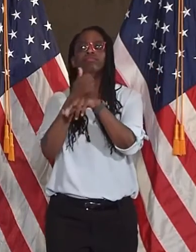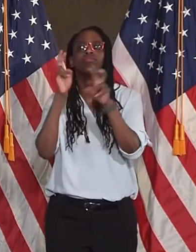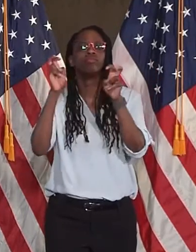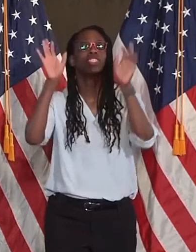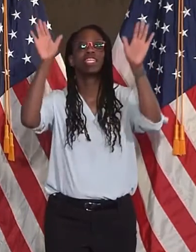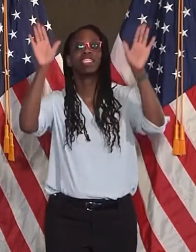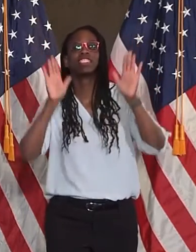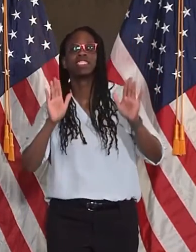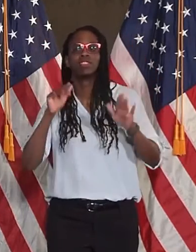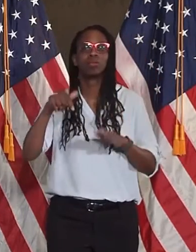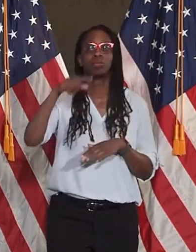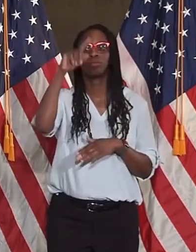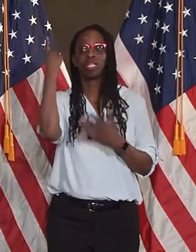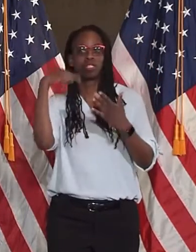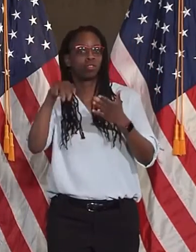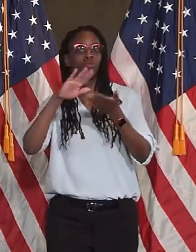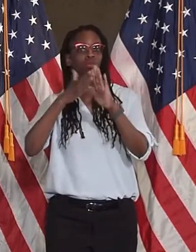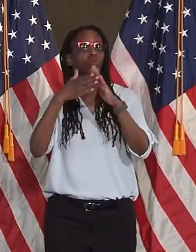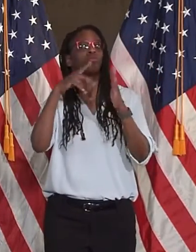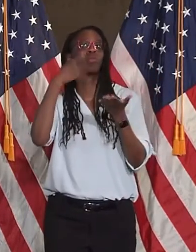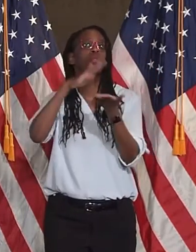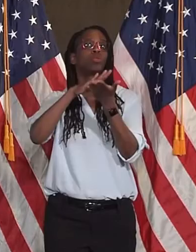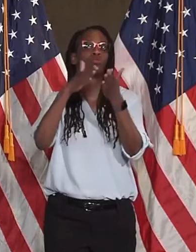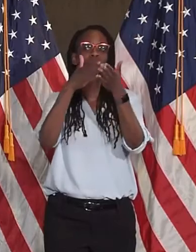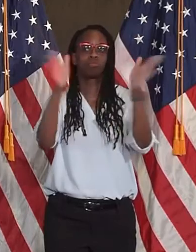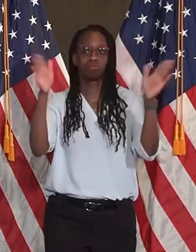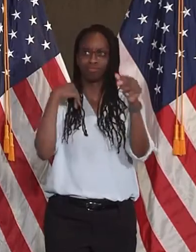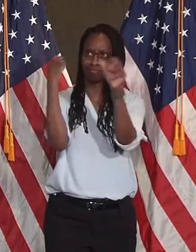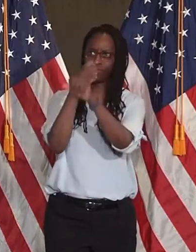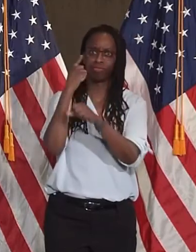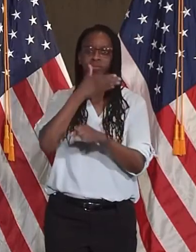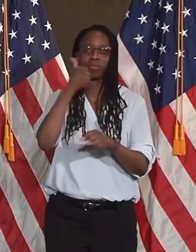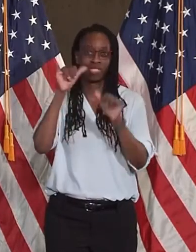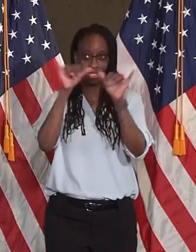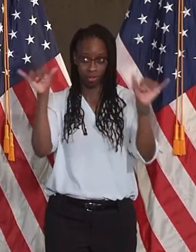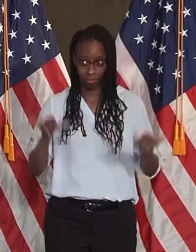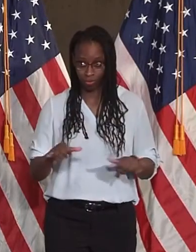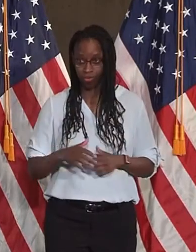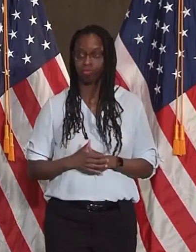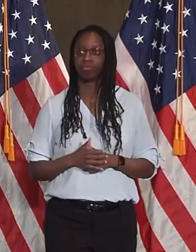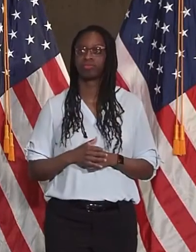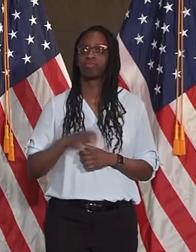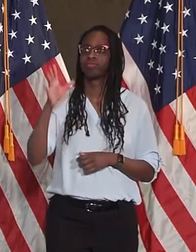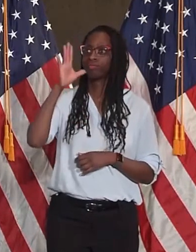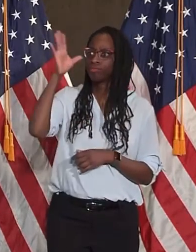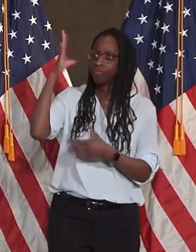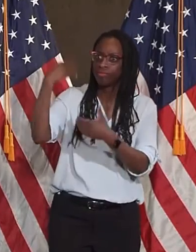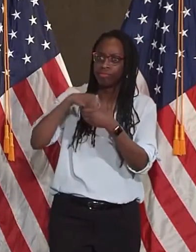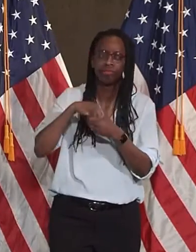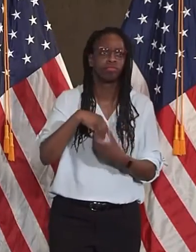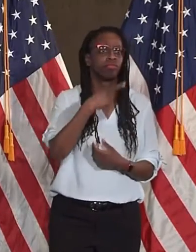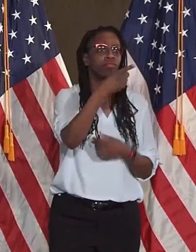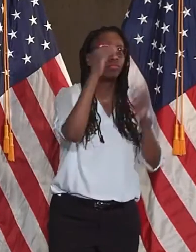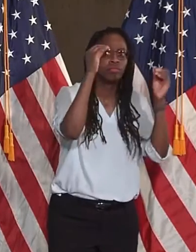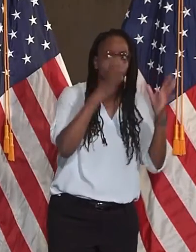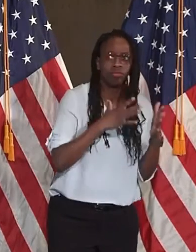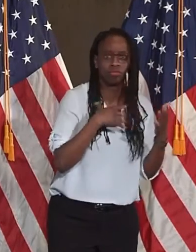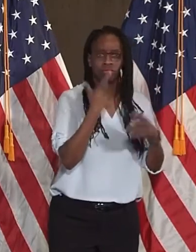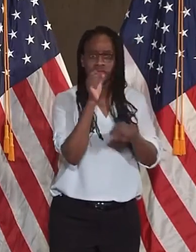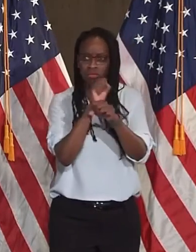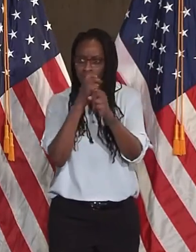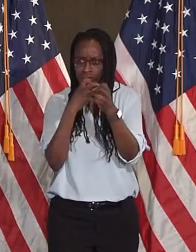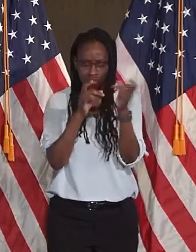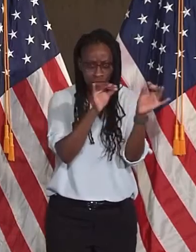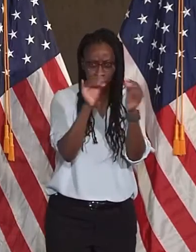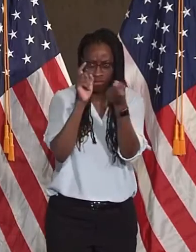parents, students, educators, and administrators, we pushed to close opportunity and achievement gaps so all children